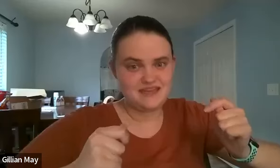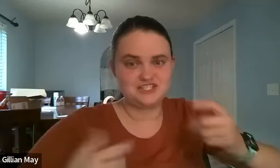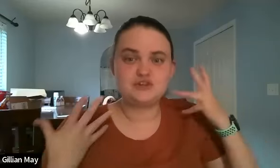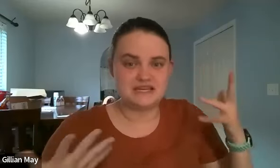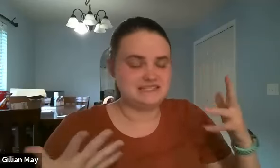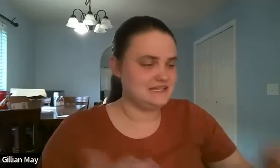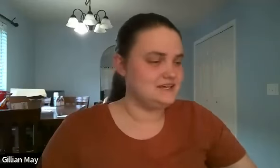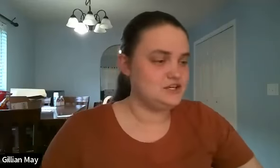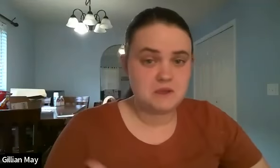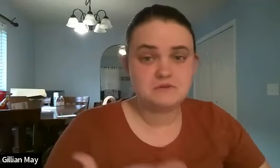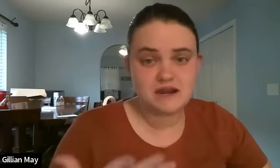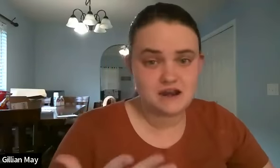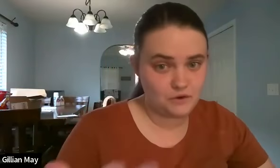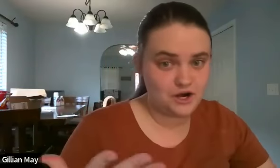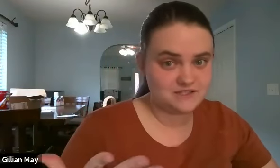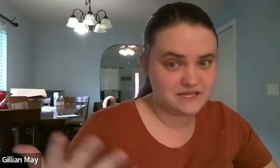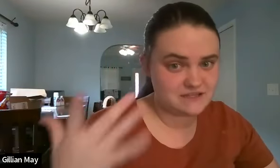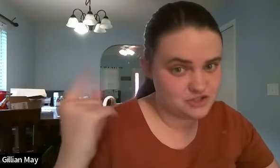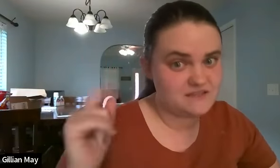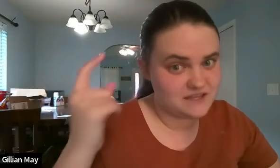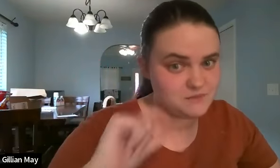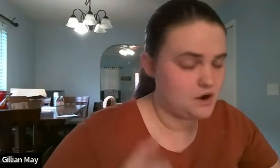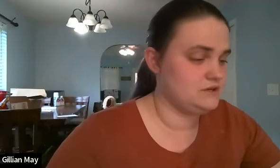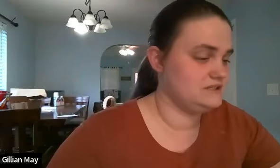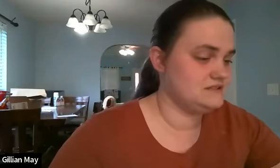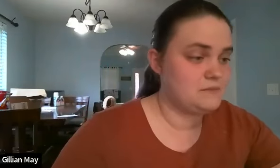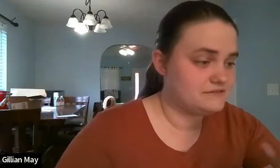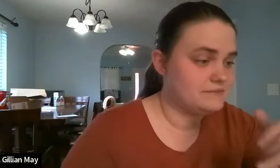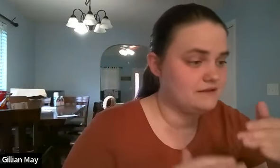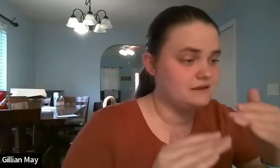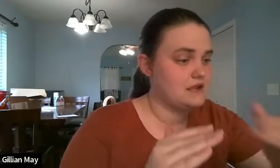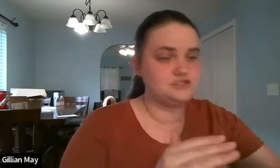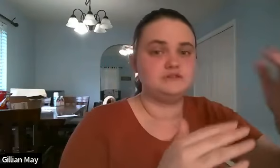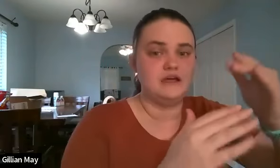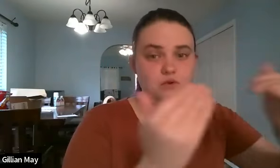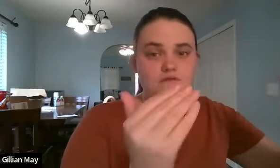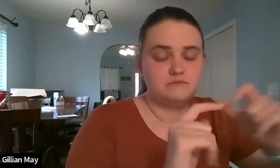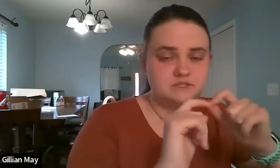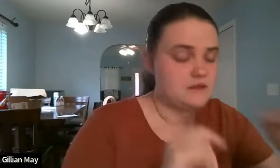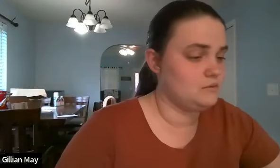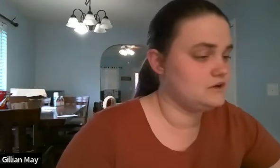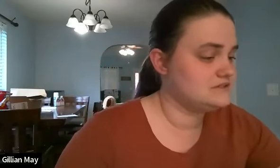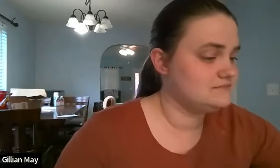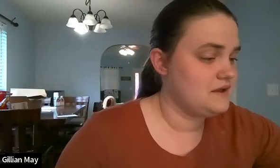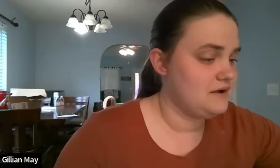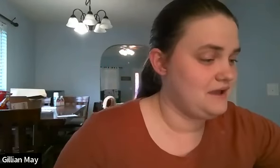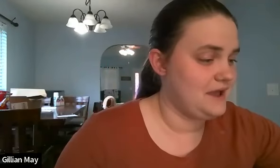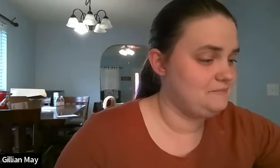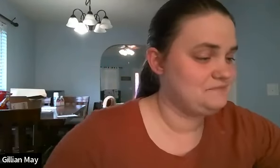it's just crazy. You made me run out of words because I was trying to think of some hard ones. I'm gonna have to make like an extra level of spelling words. Okay.